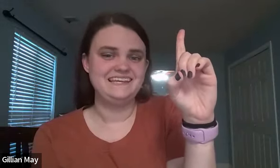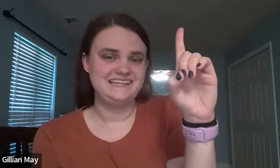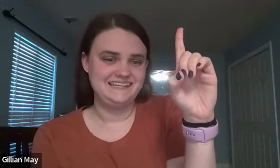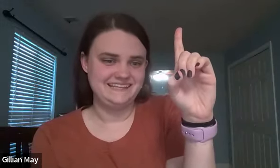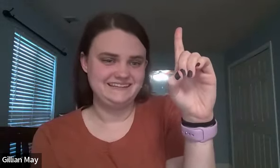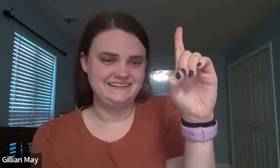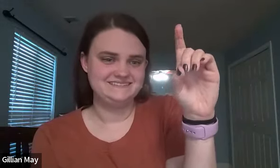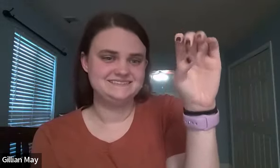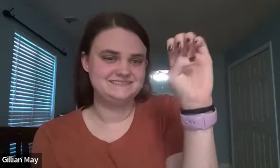E.